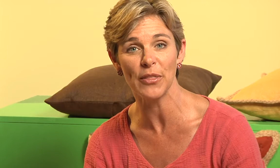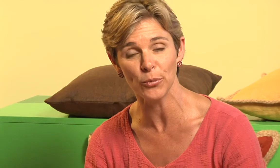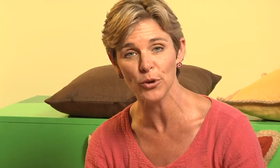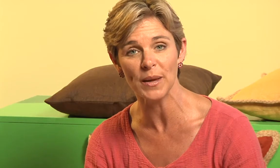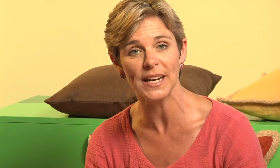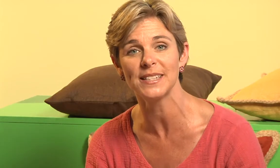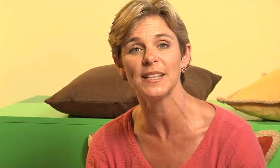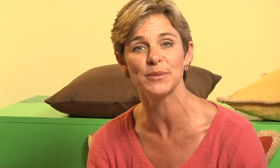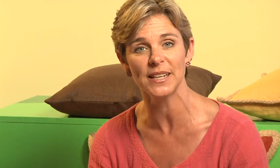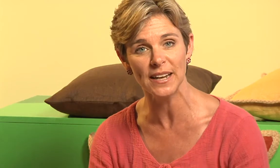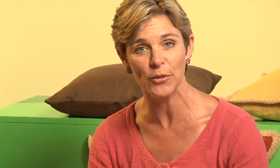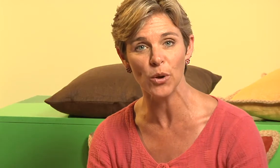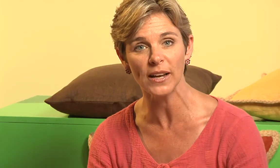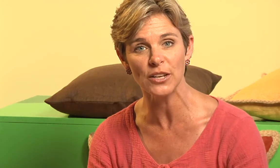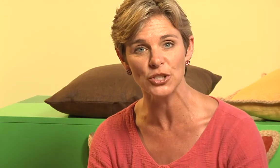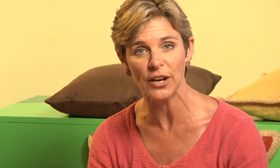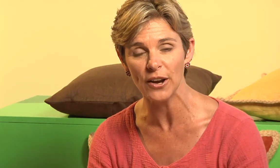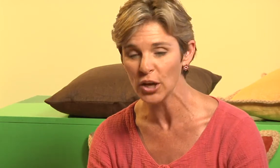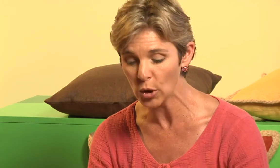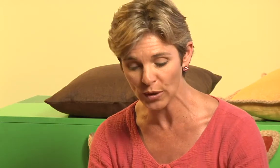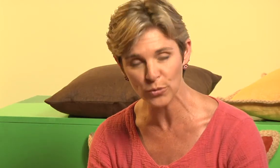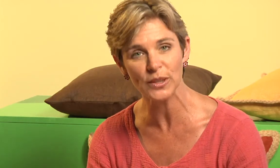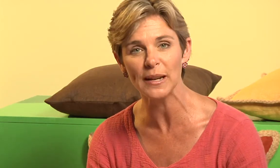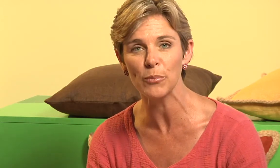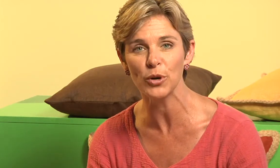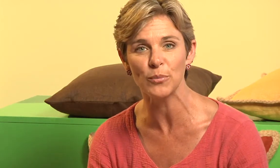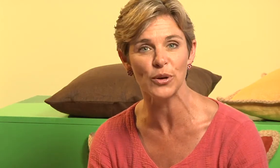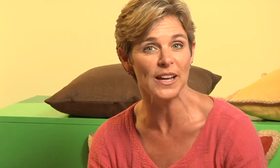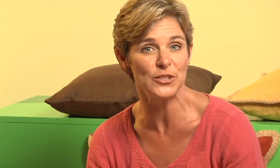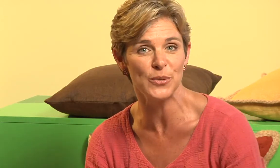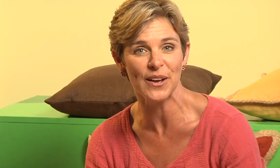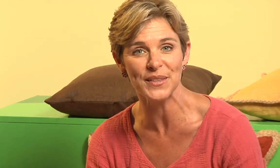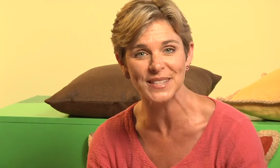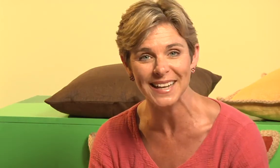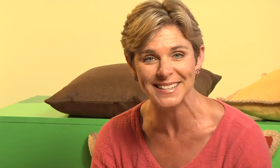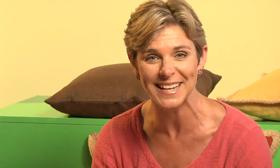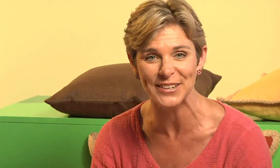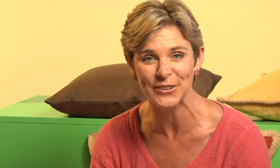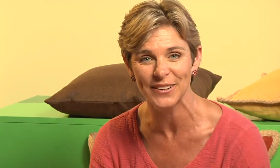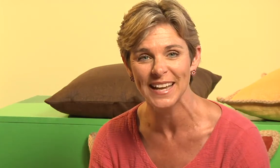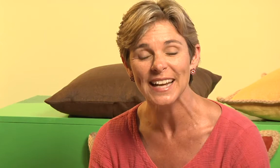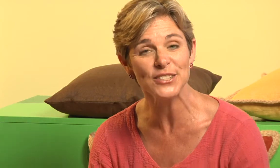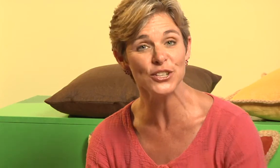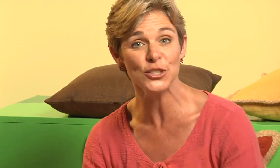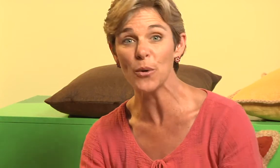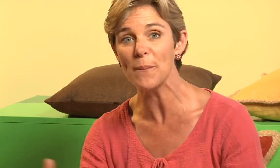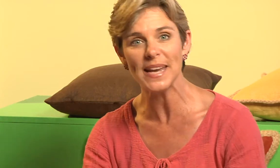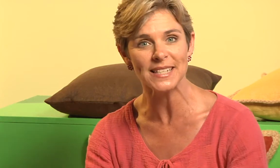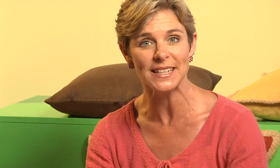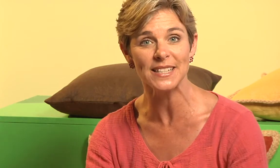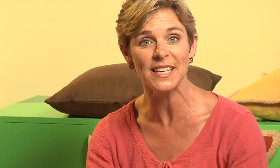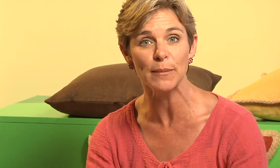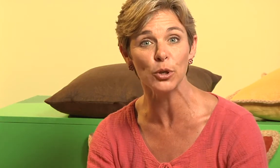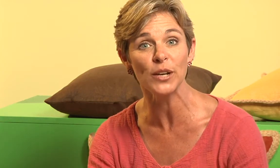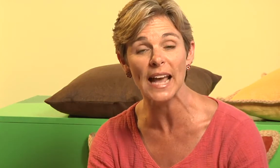their room and I'd see them sitting in the rocking chair, going through a little board book and doing all the signs they knew. It's just so amazing to see them learning how